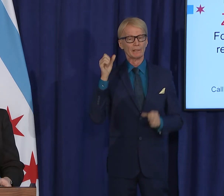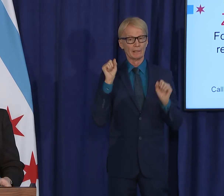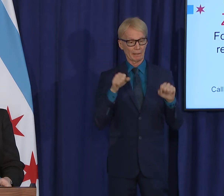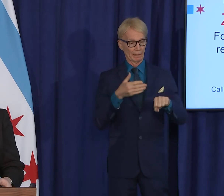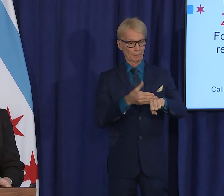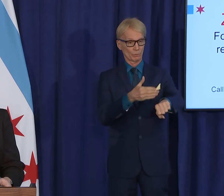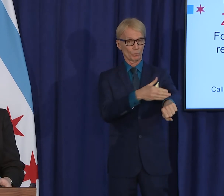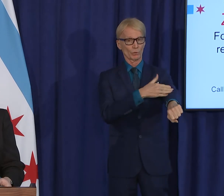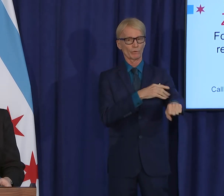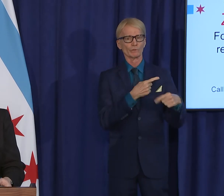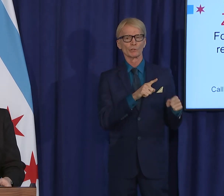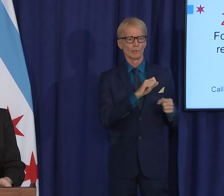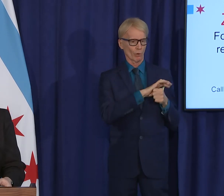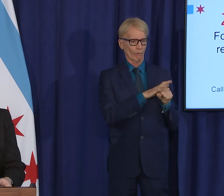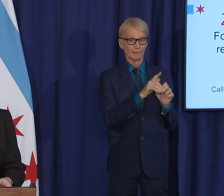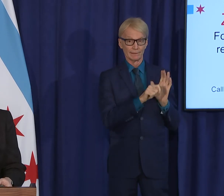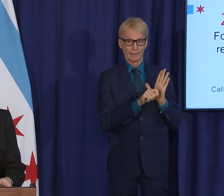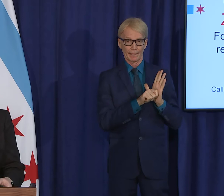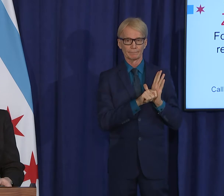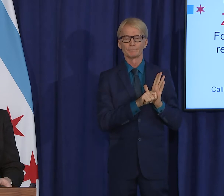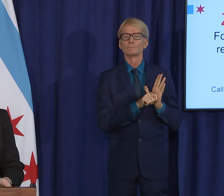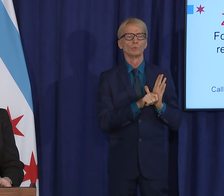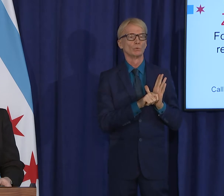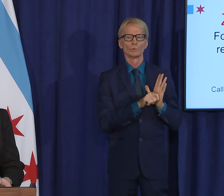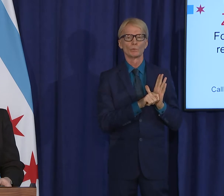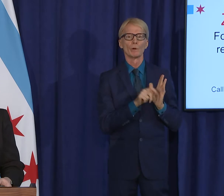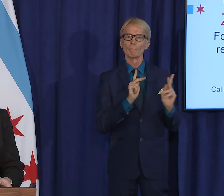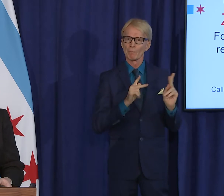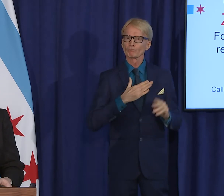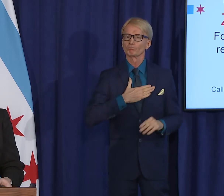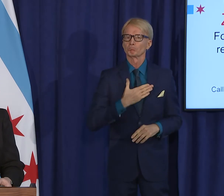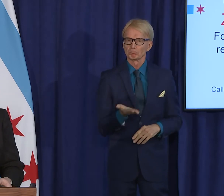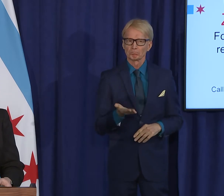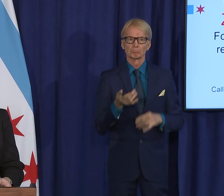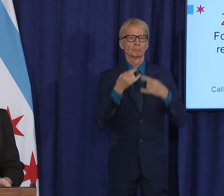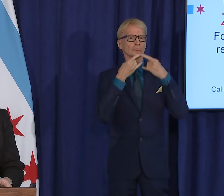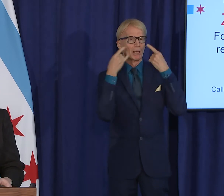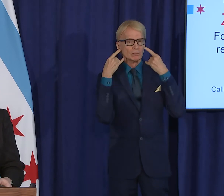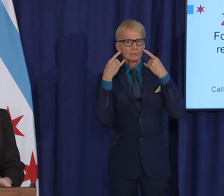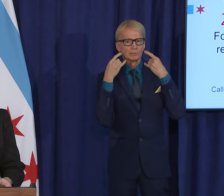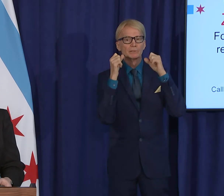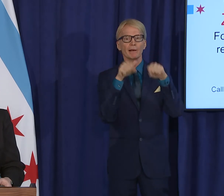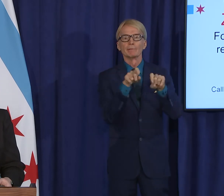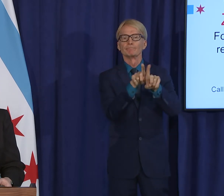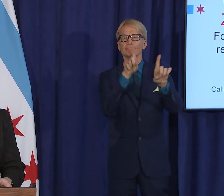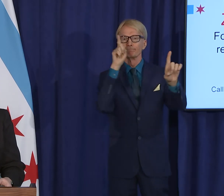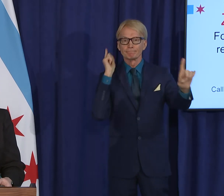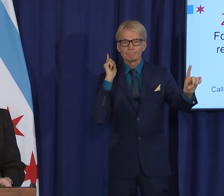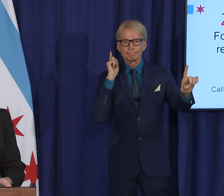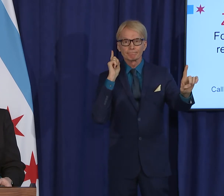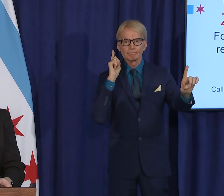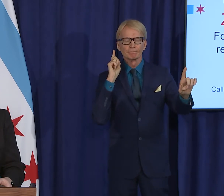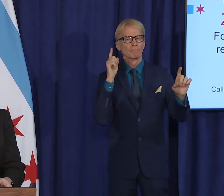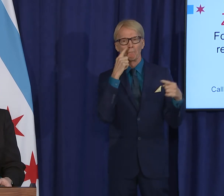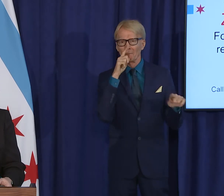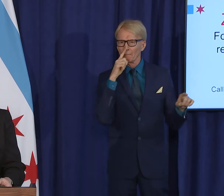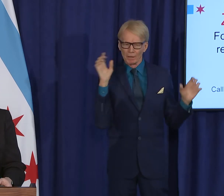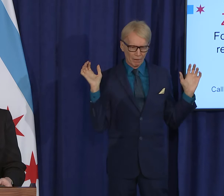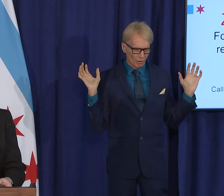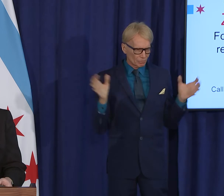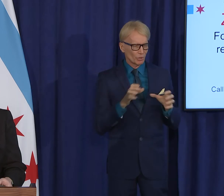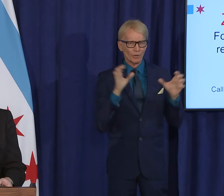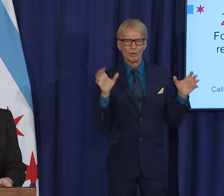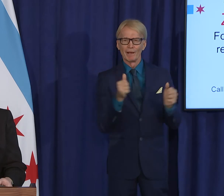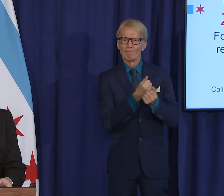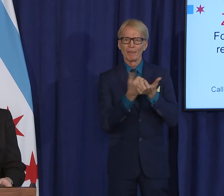improvements in COVID numbers is because people have continued to wear their masks, to socially distance, to do all the other things that have gotten us